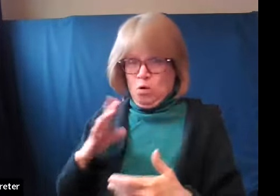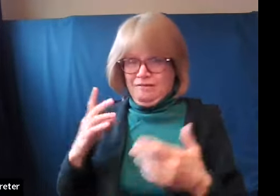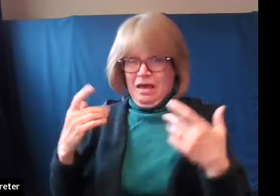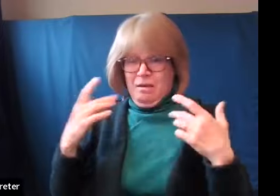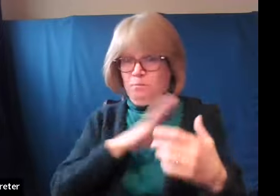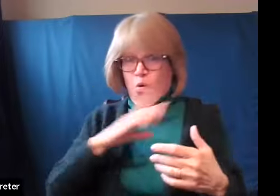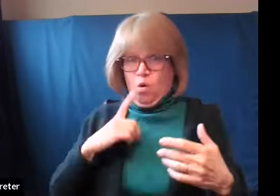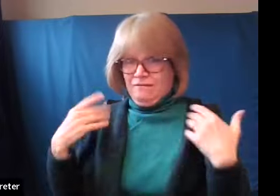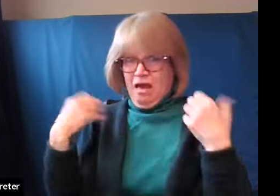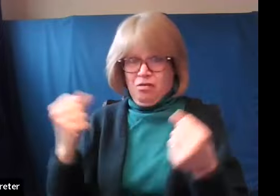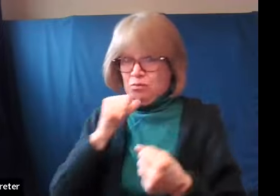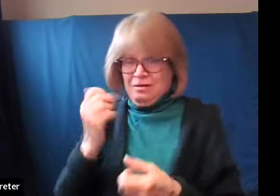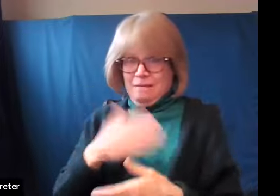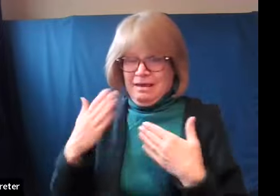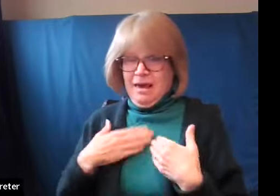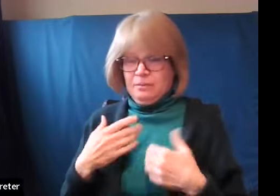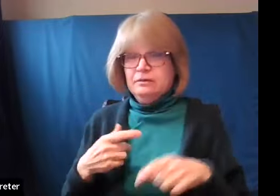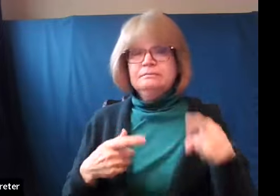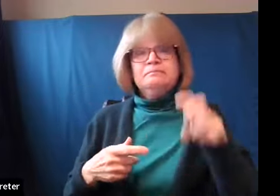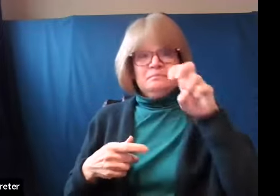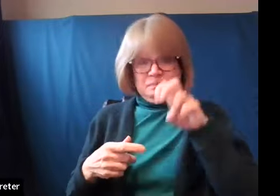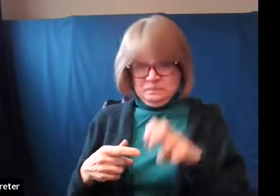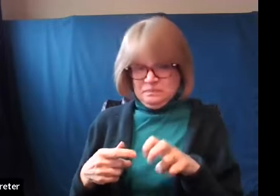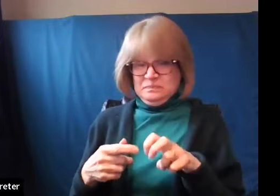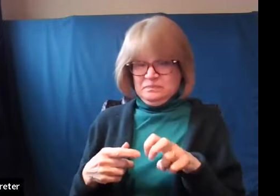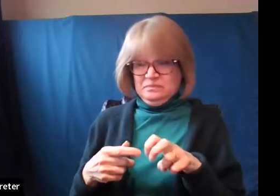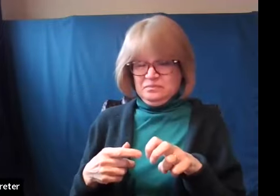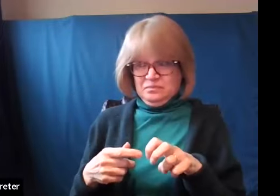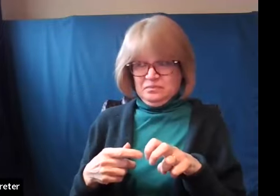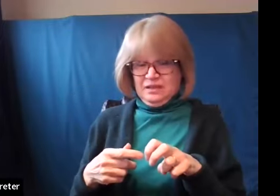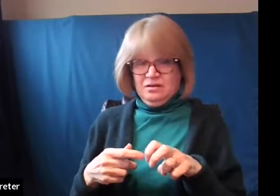The Reverend Cutler took his seat on a cracked and crimson vinyl-clad dinette chair.